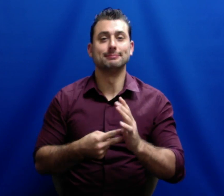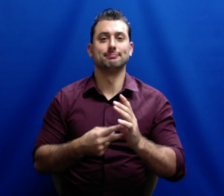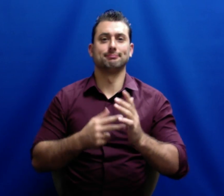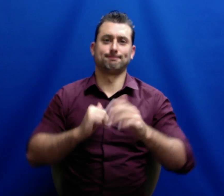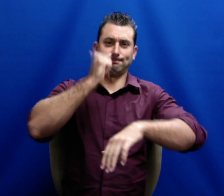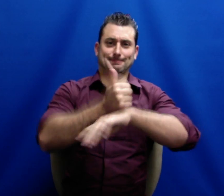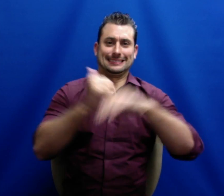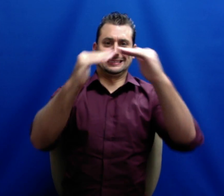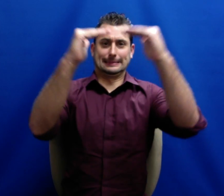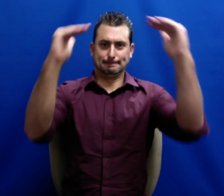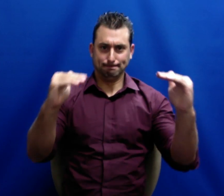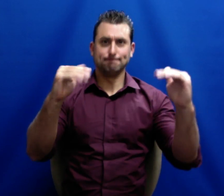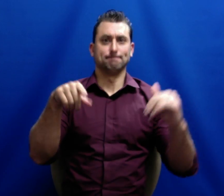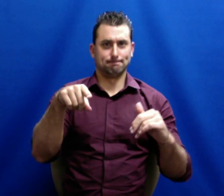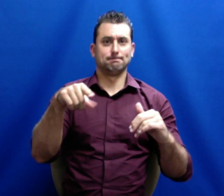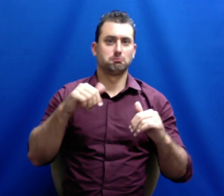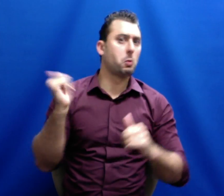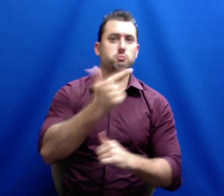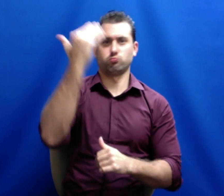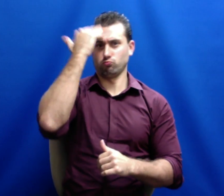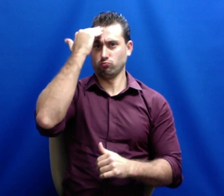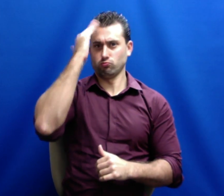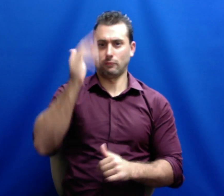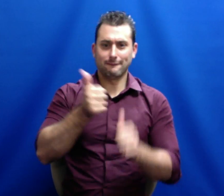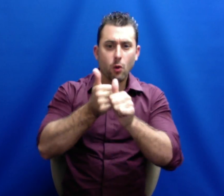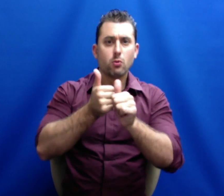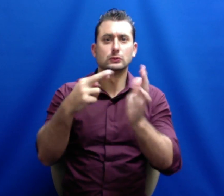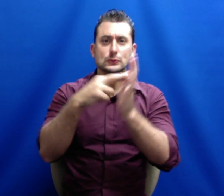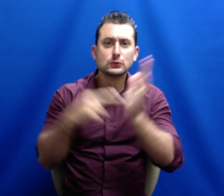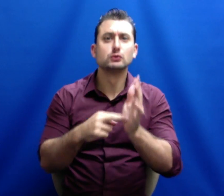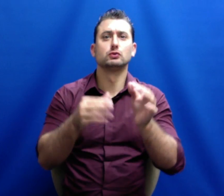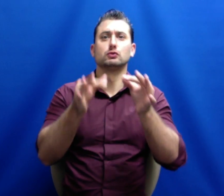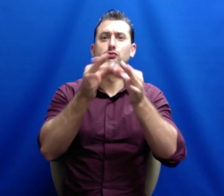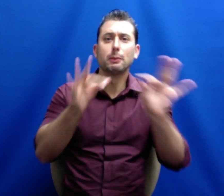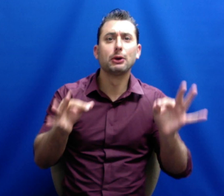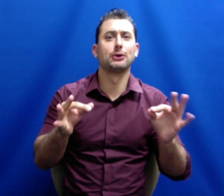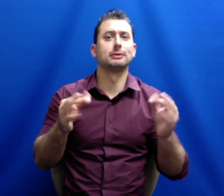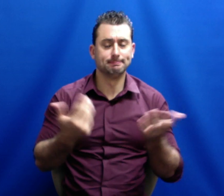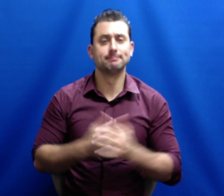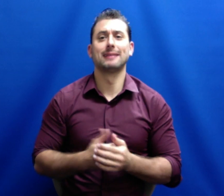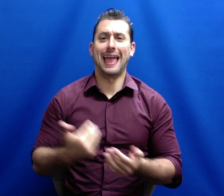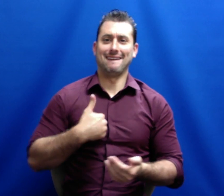system. Everyone knows the rules of the language, the grammar. The language also has